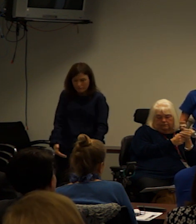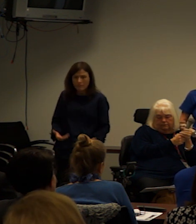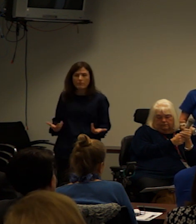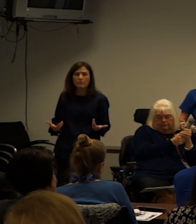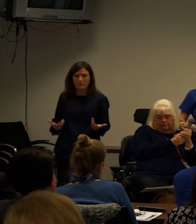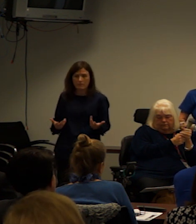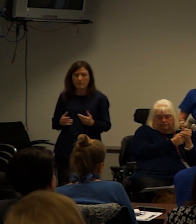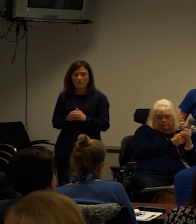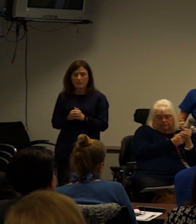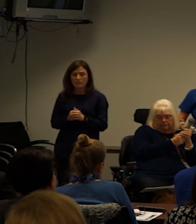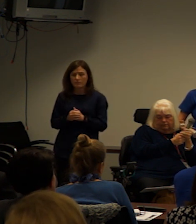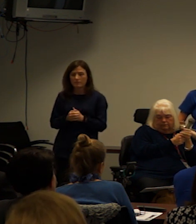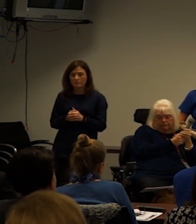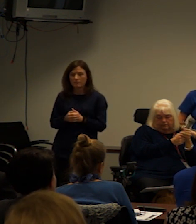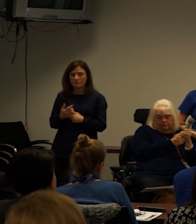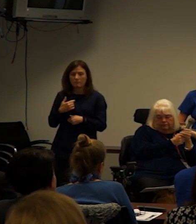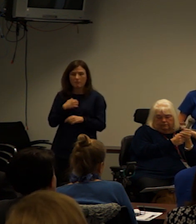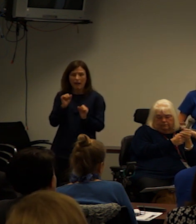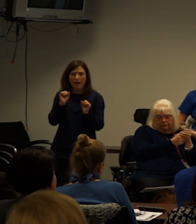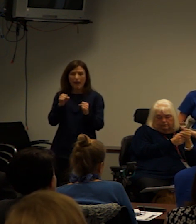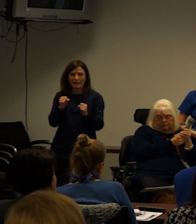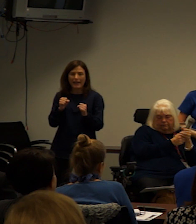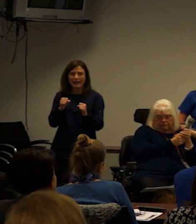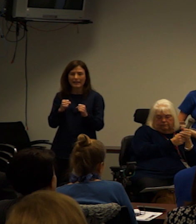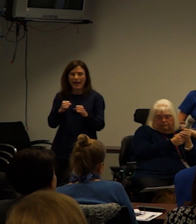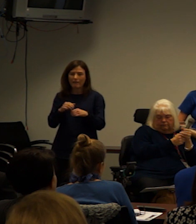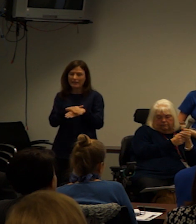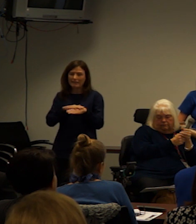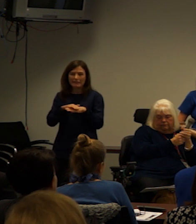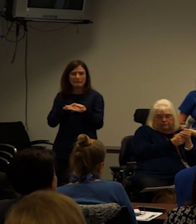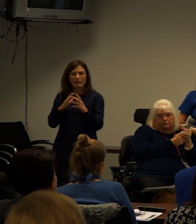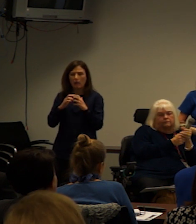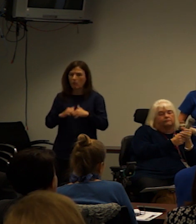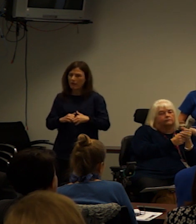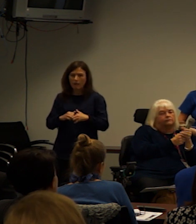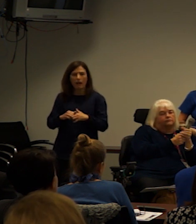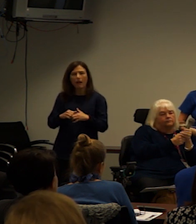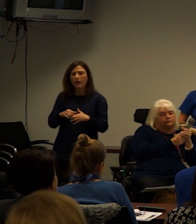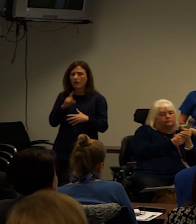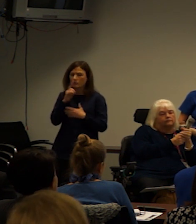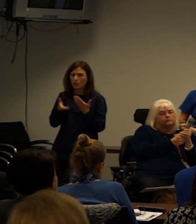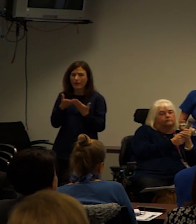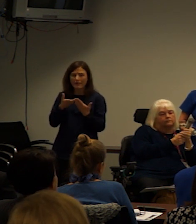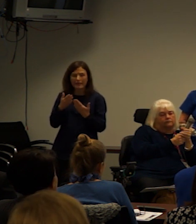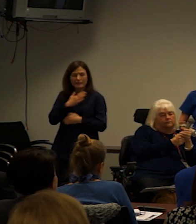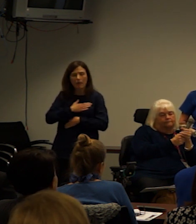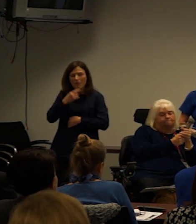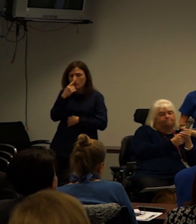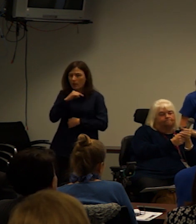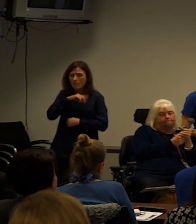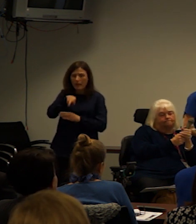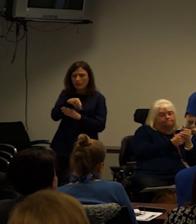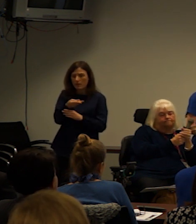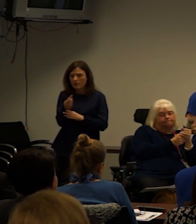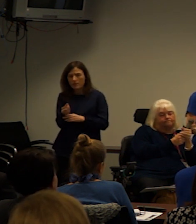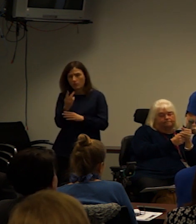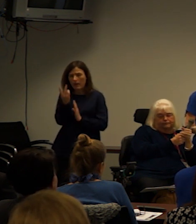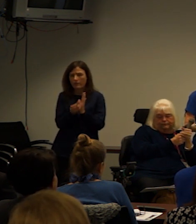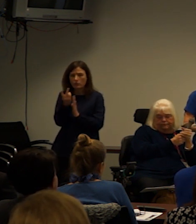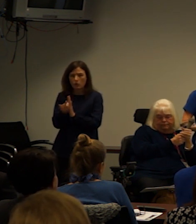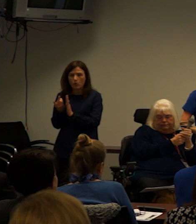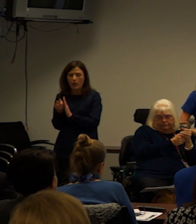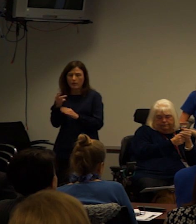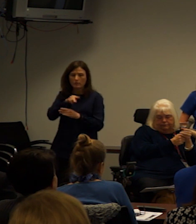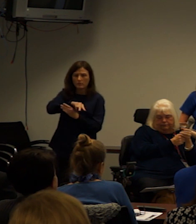down, and I can have a skin breakdown real easy. So please turn me every 2 hours, okay?